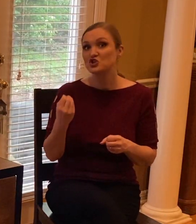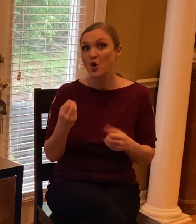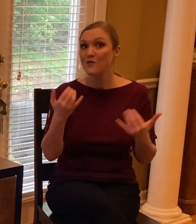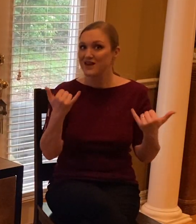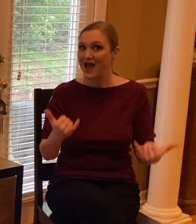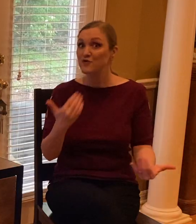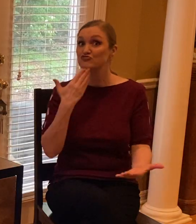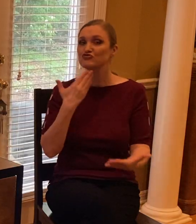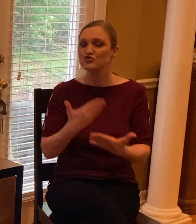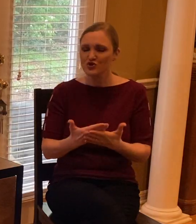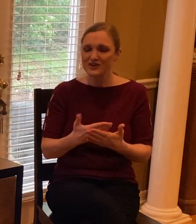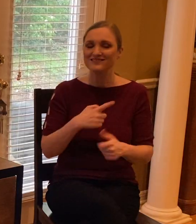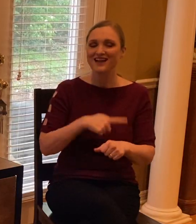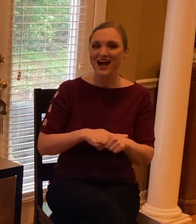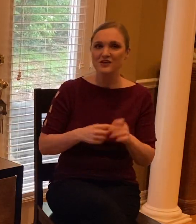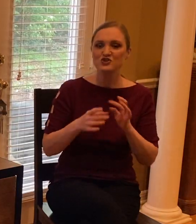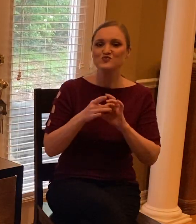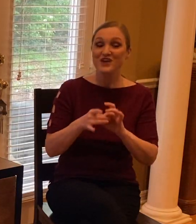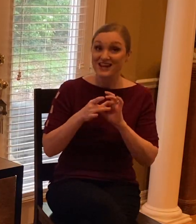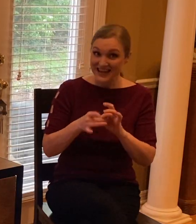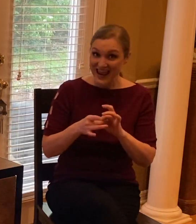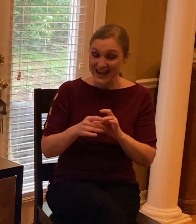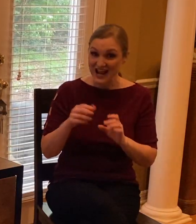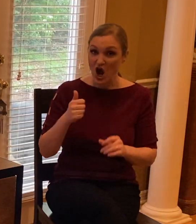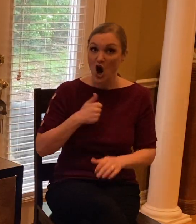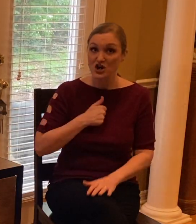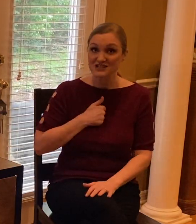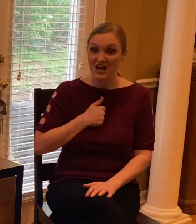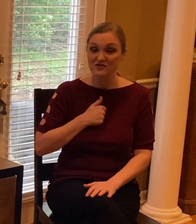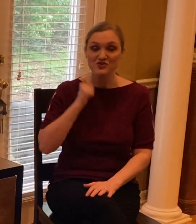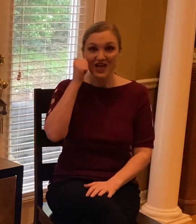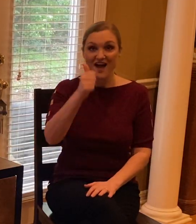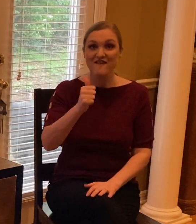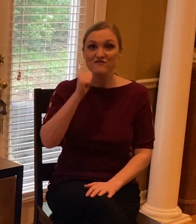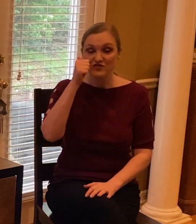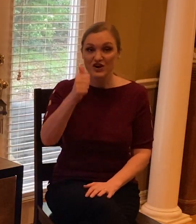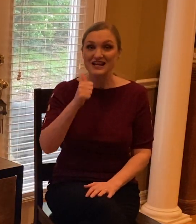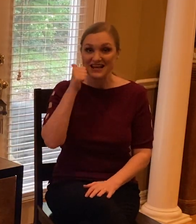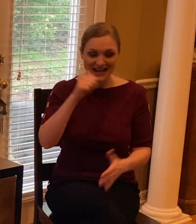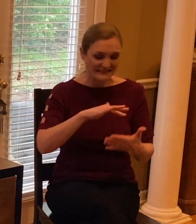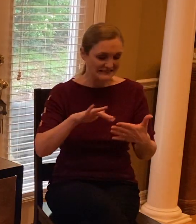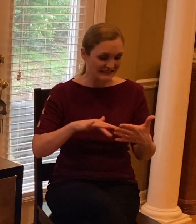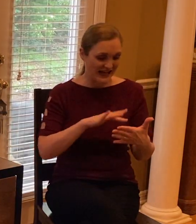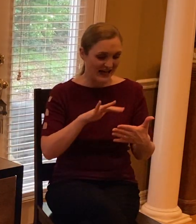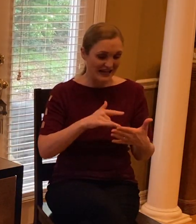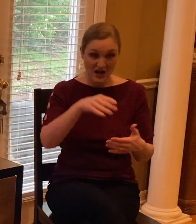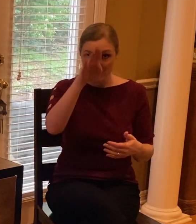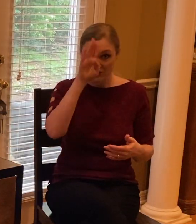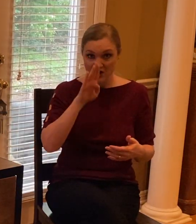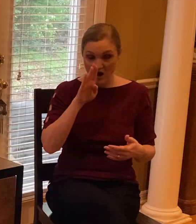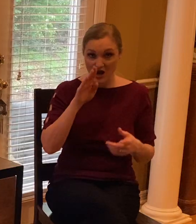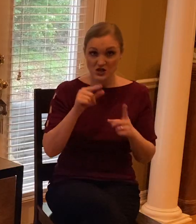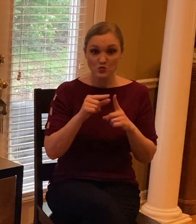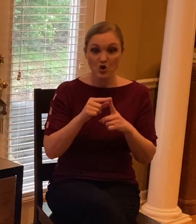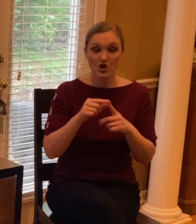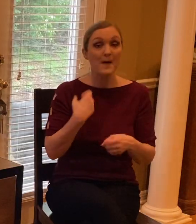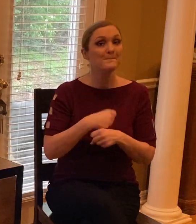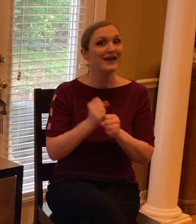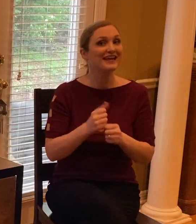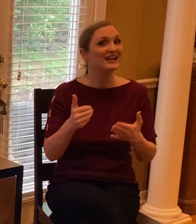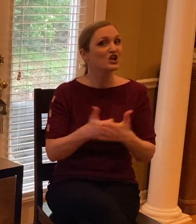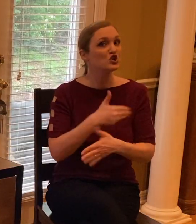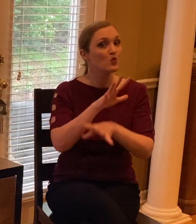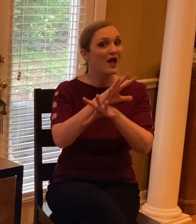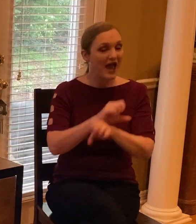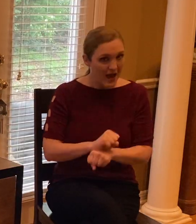to rededicate ourselves to the daily study of God's word, to making that a part of our normal routine, of one of those simple